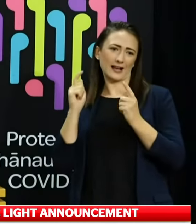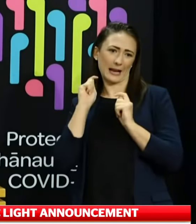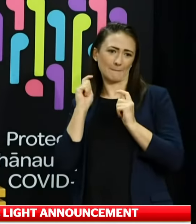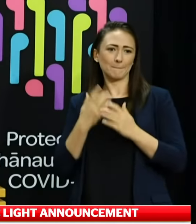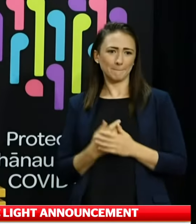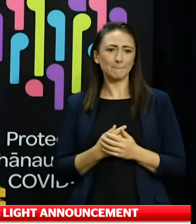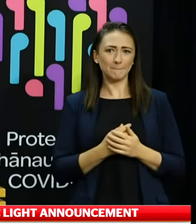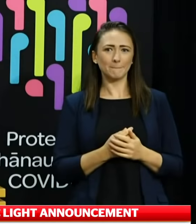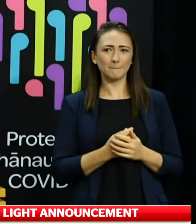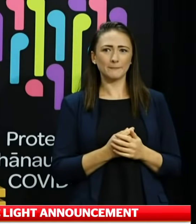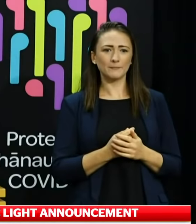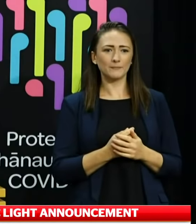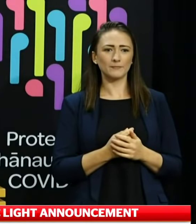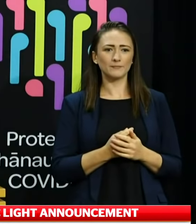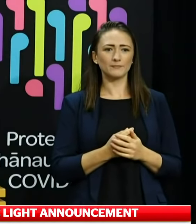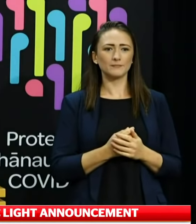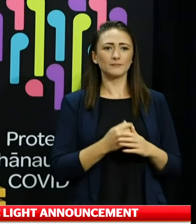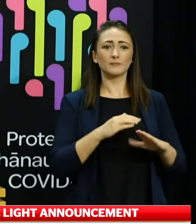least this, after this winter?